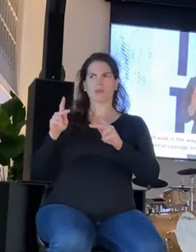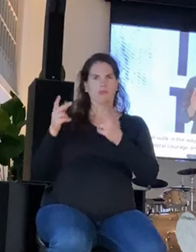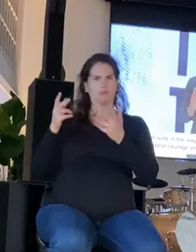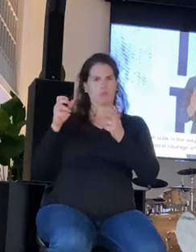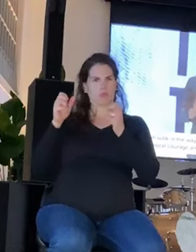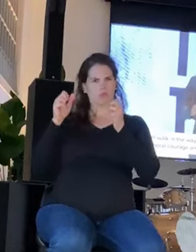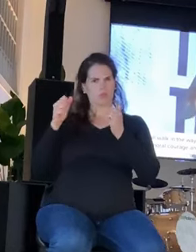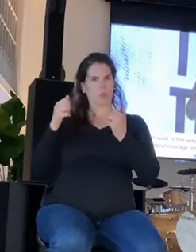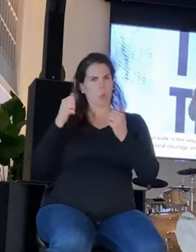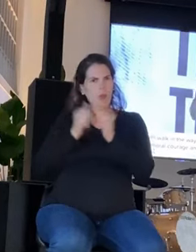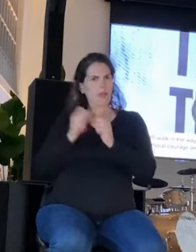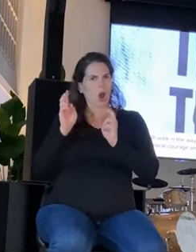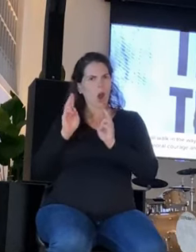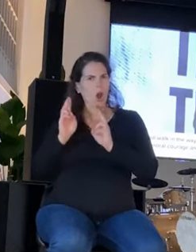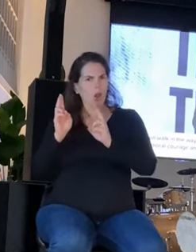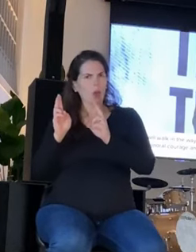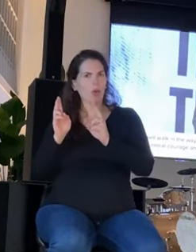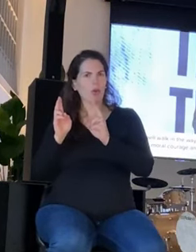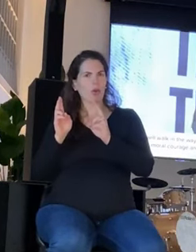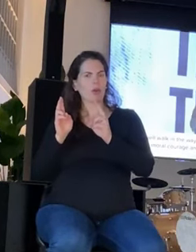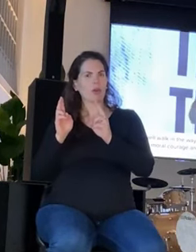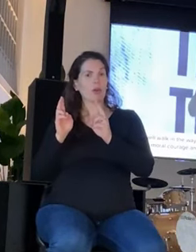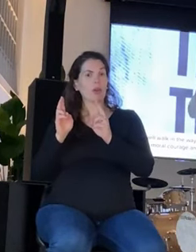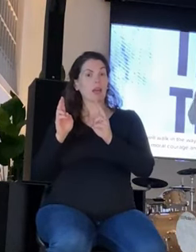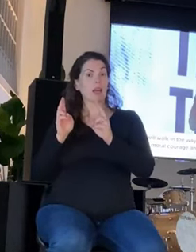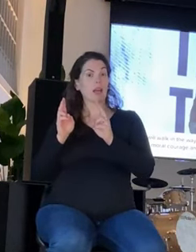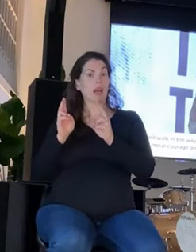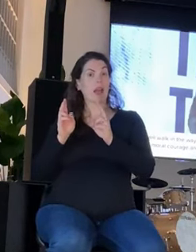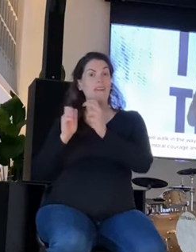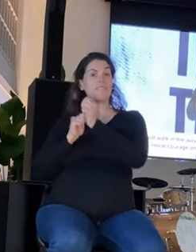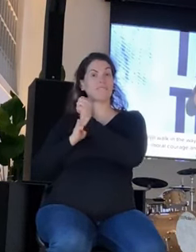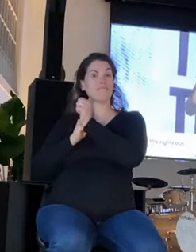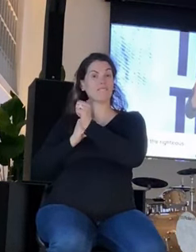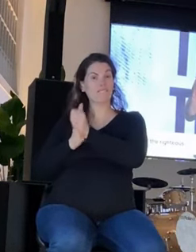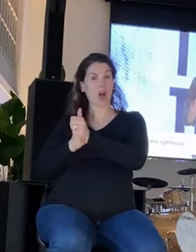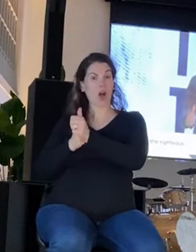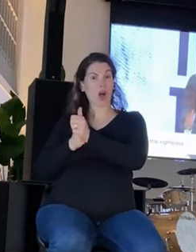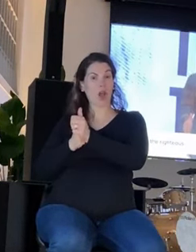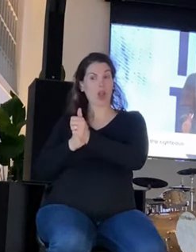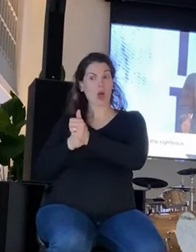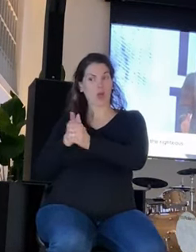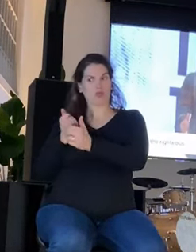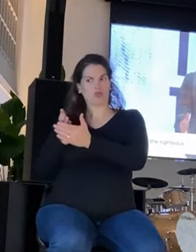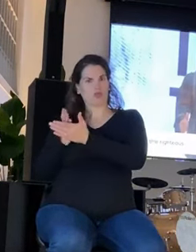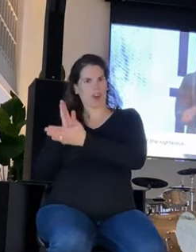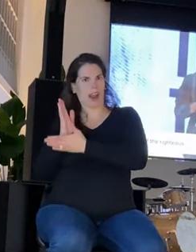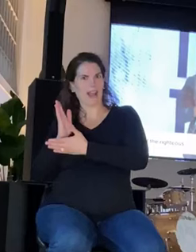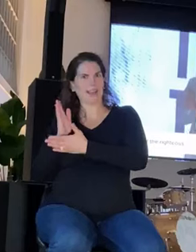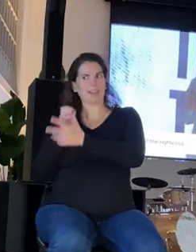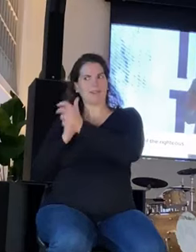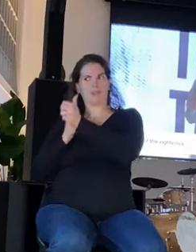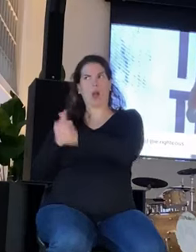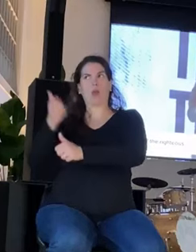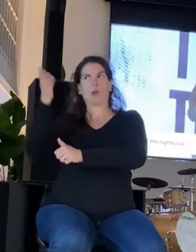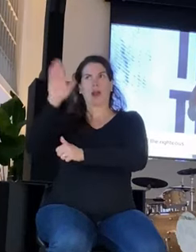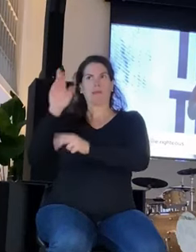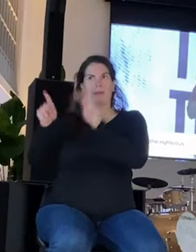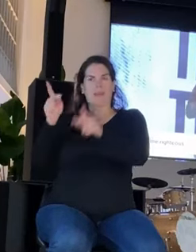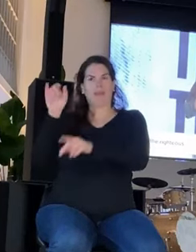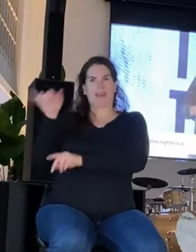honorable character, and keep, say it with me, to the paths of the righteous. So